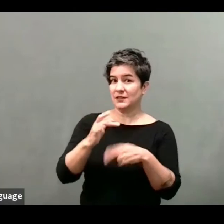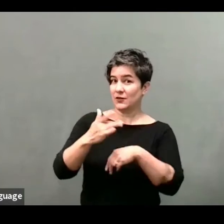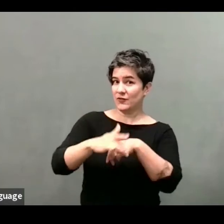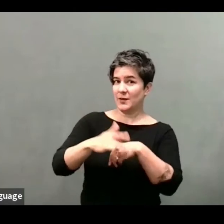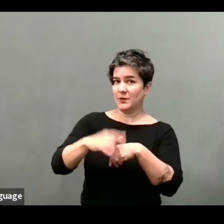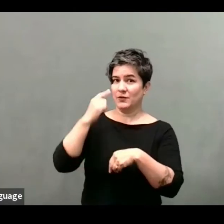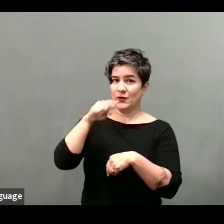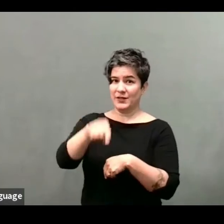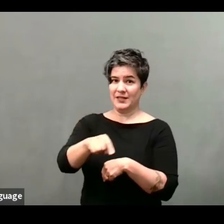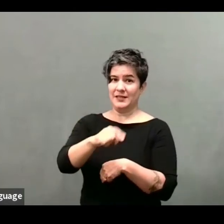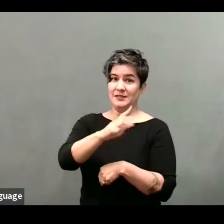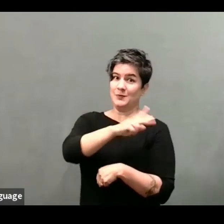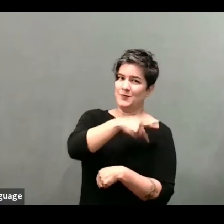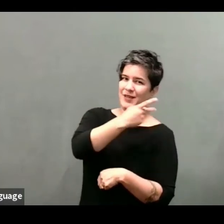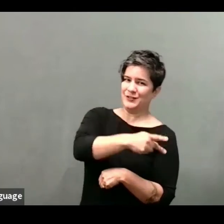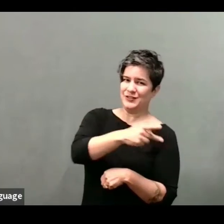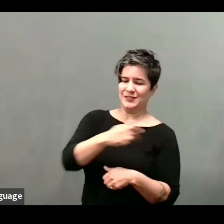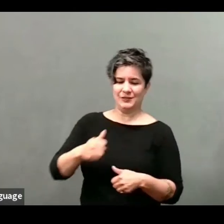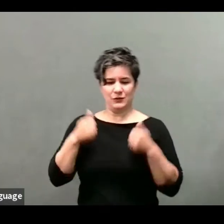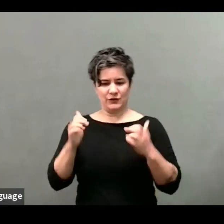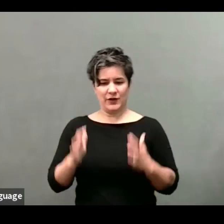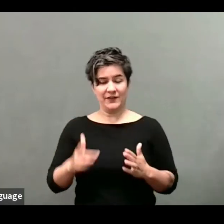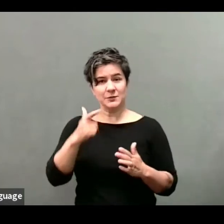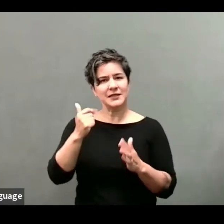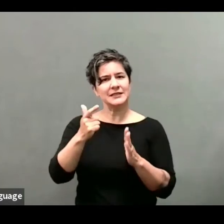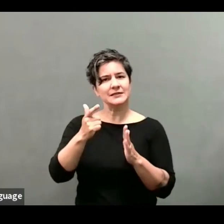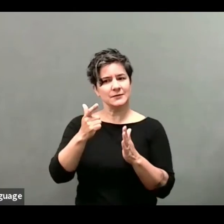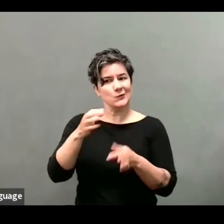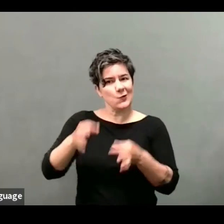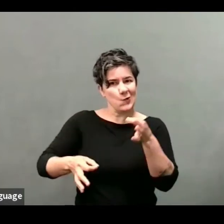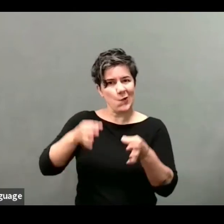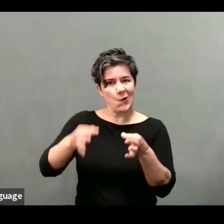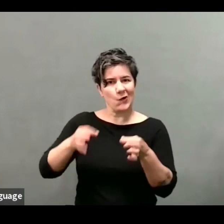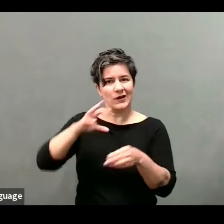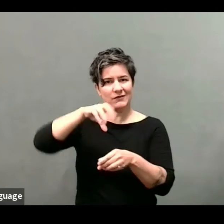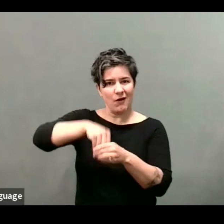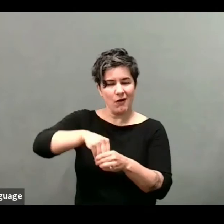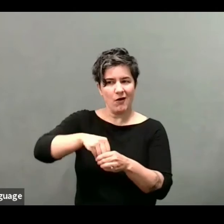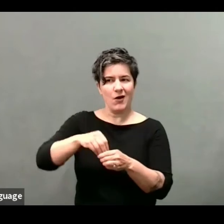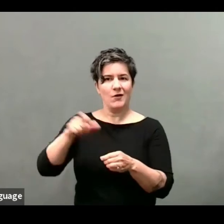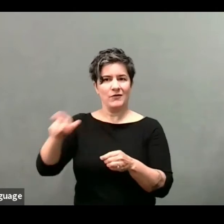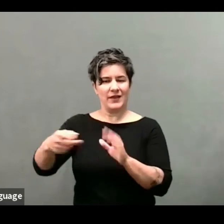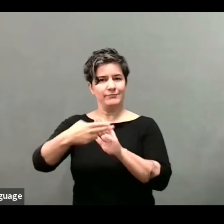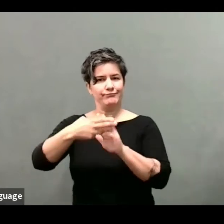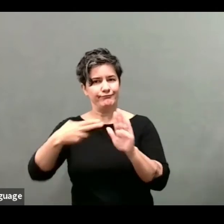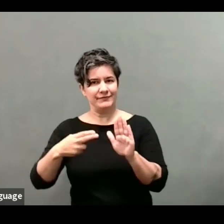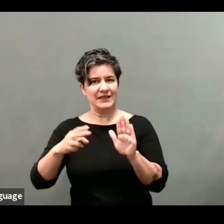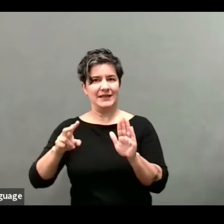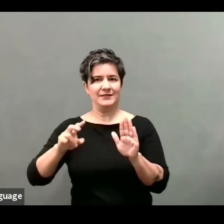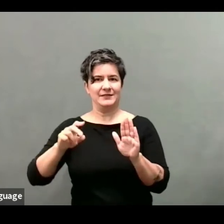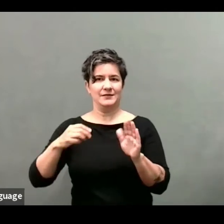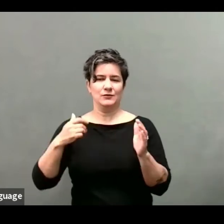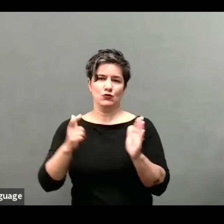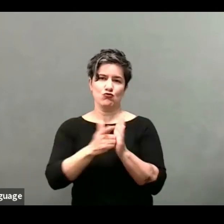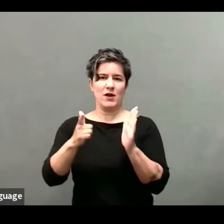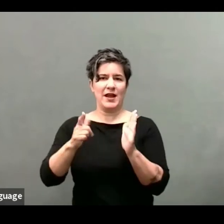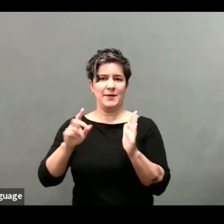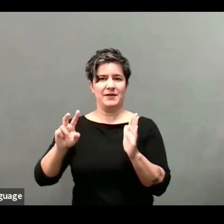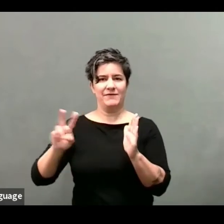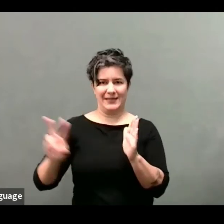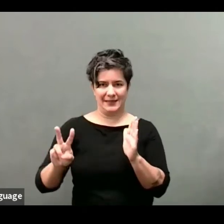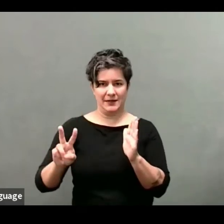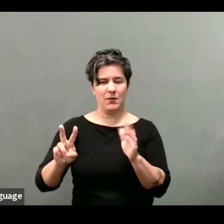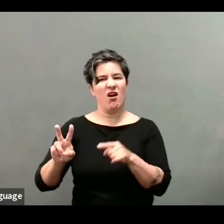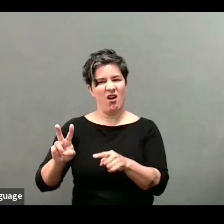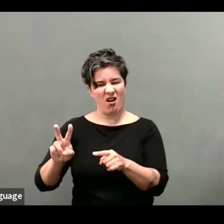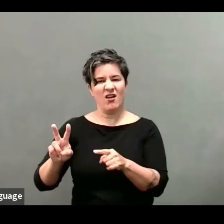patients / survivors because of their legal status as a victim of a crime, you may hear me use that term, and I just want to call that